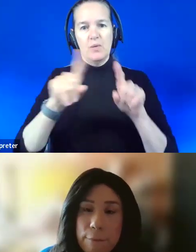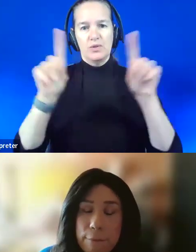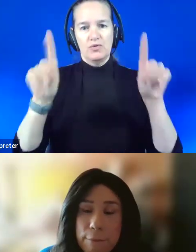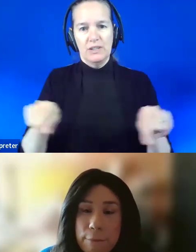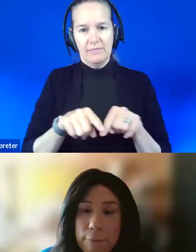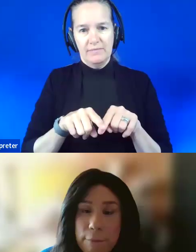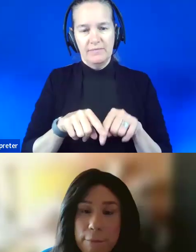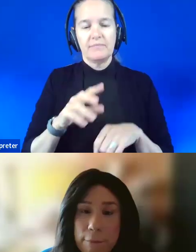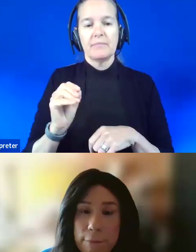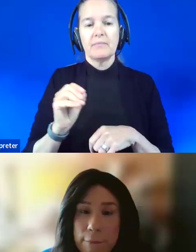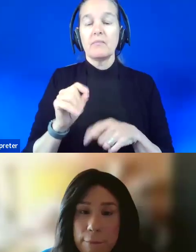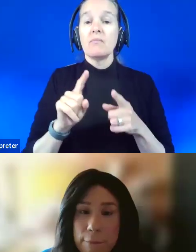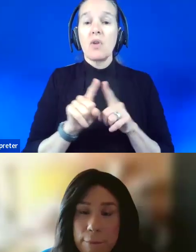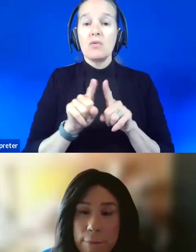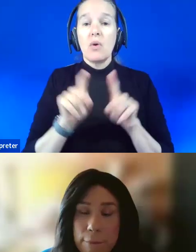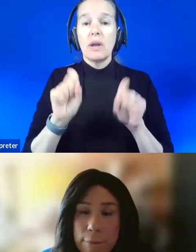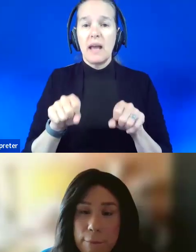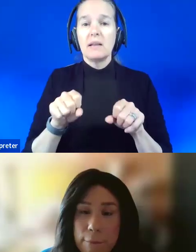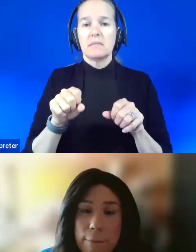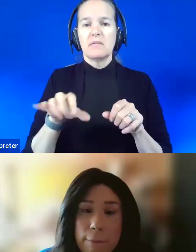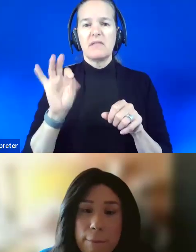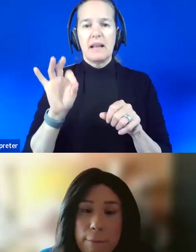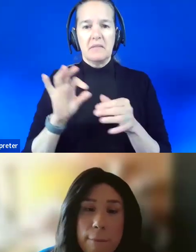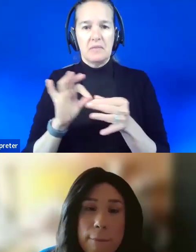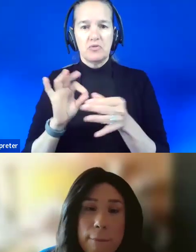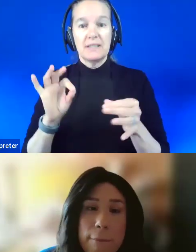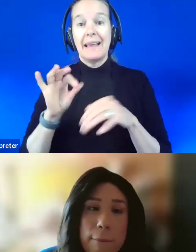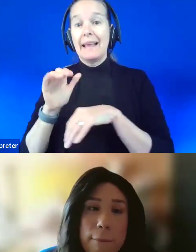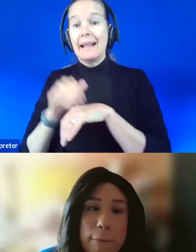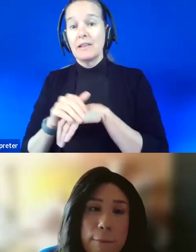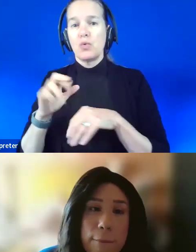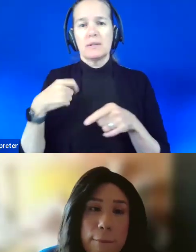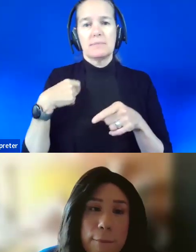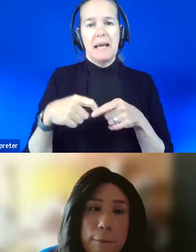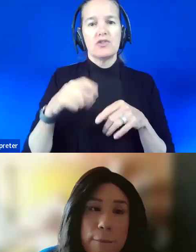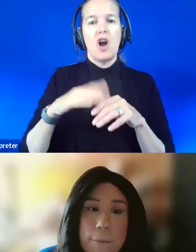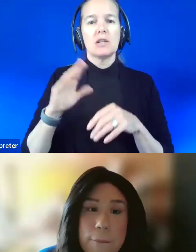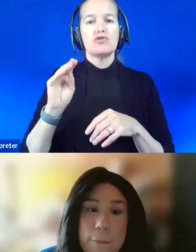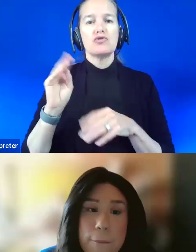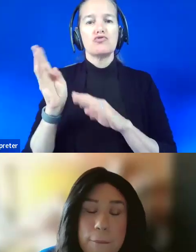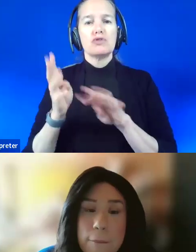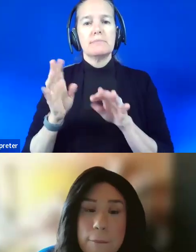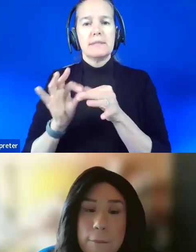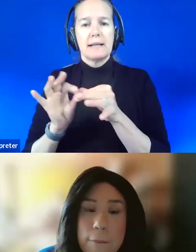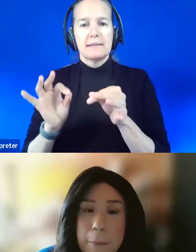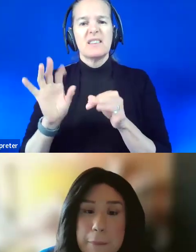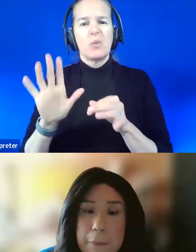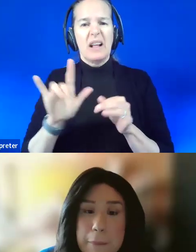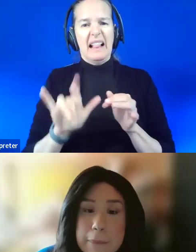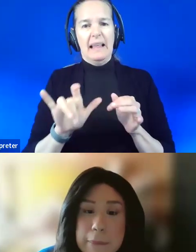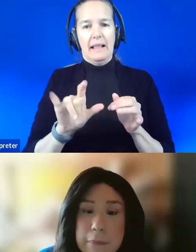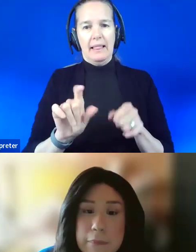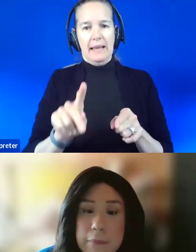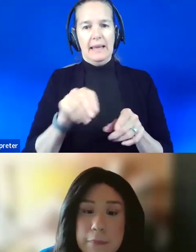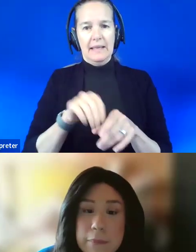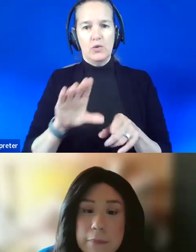screen. And you can also access the captions in both English or Spanish via the stream text by clicking the link that is in your